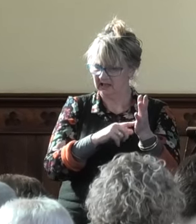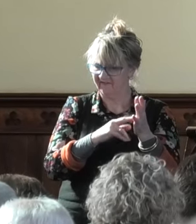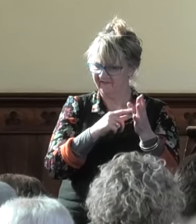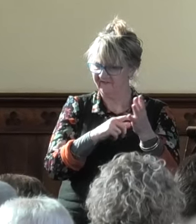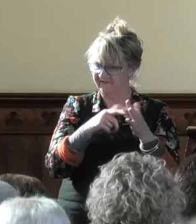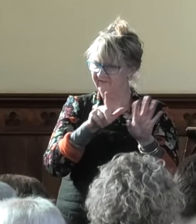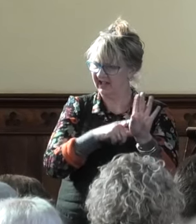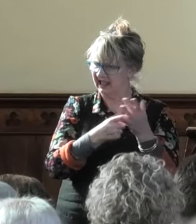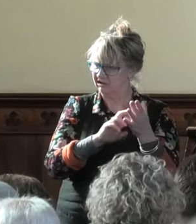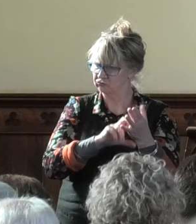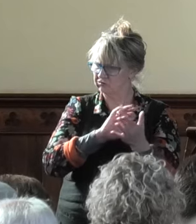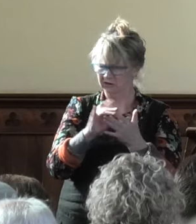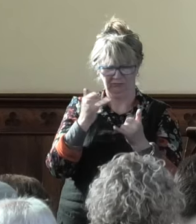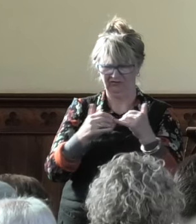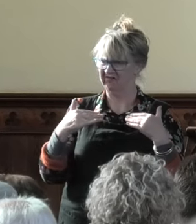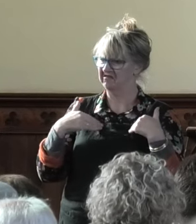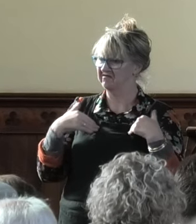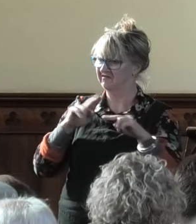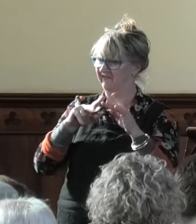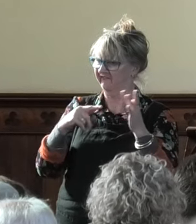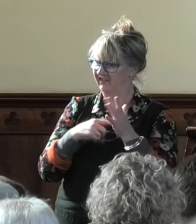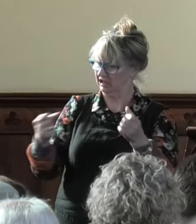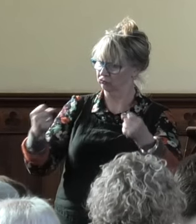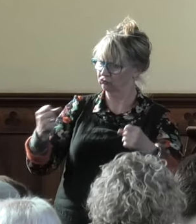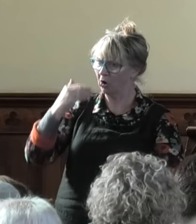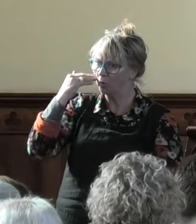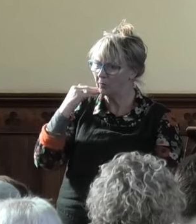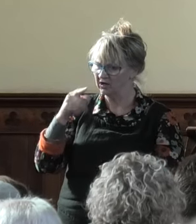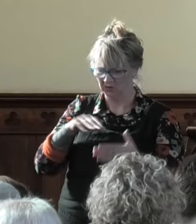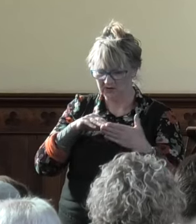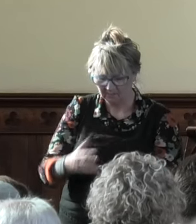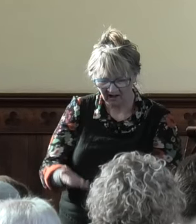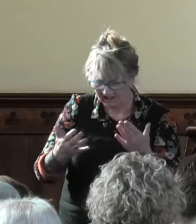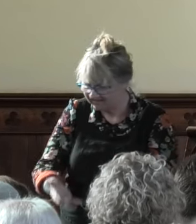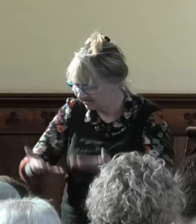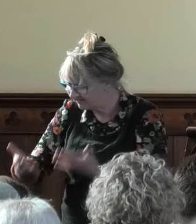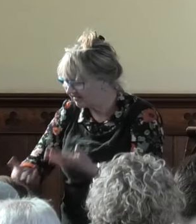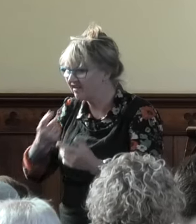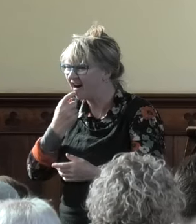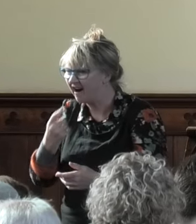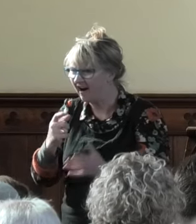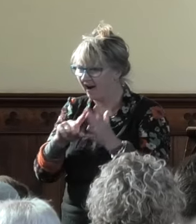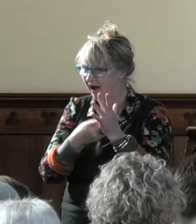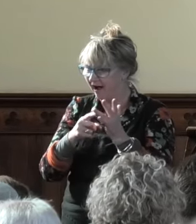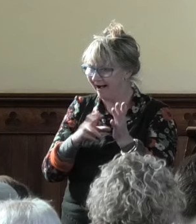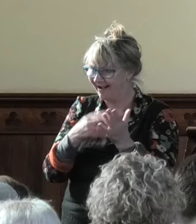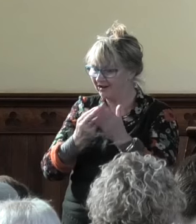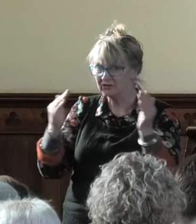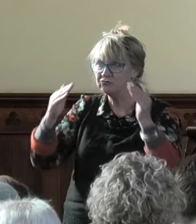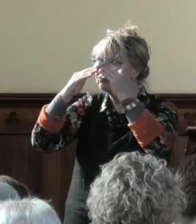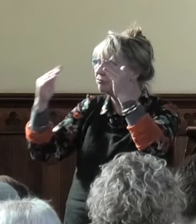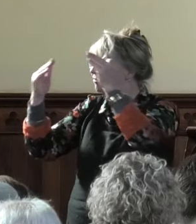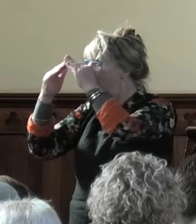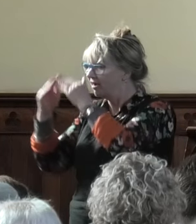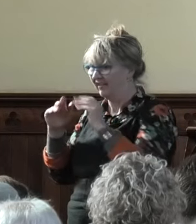was really fit and strong, and she was helping lifting roofing iron onto roofs while I was there, having just